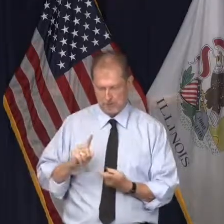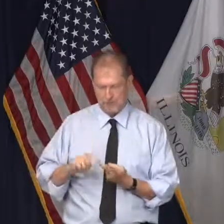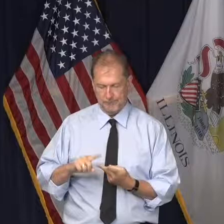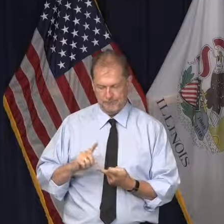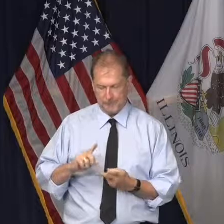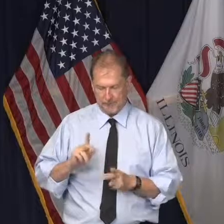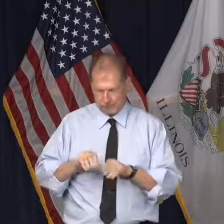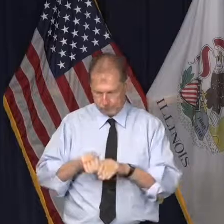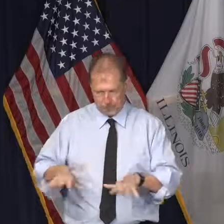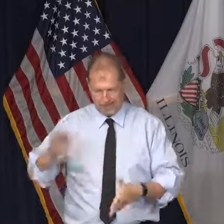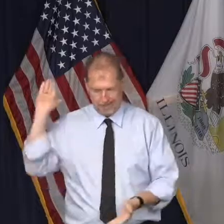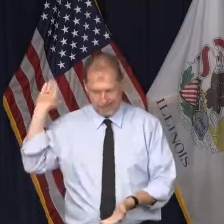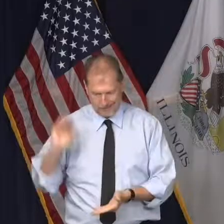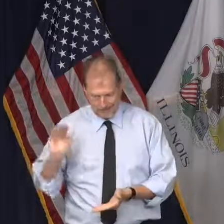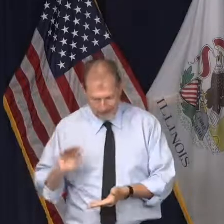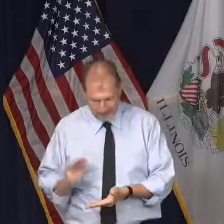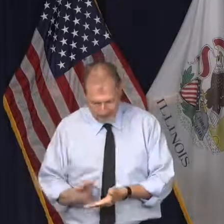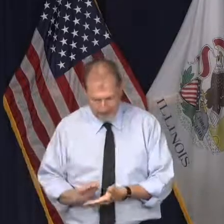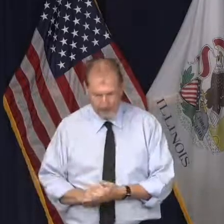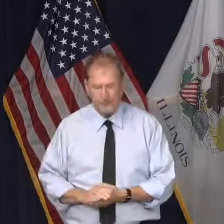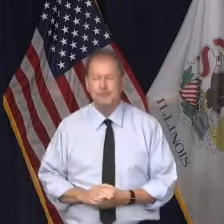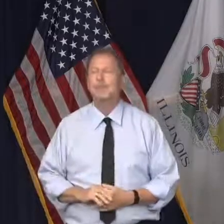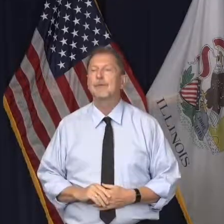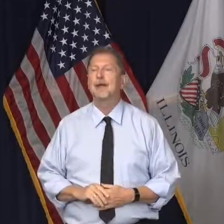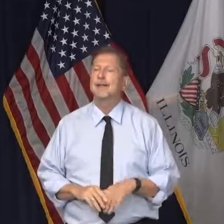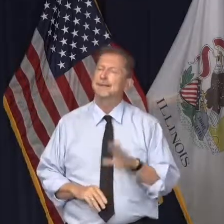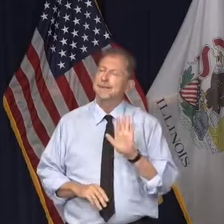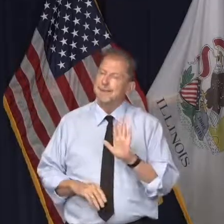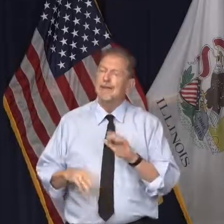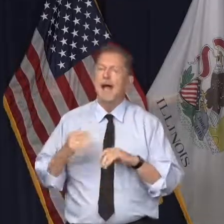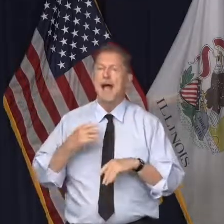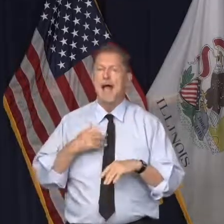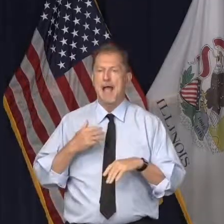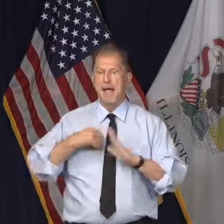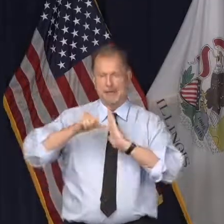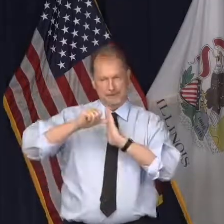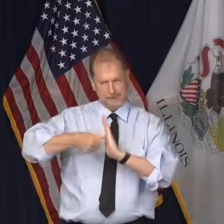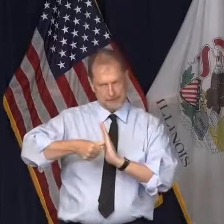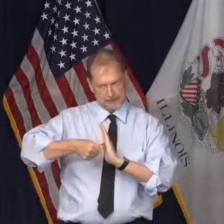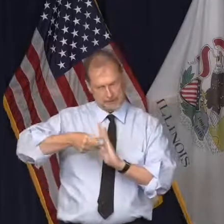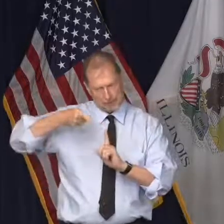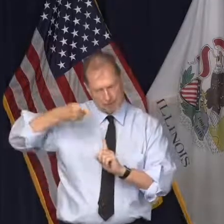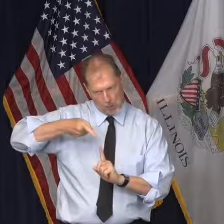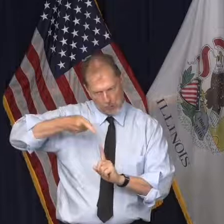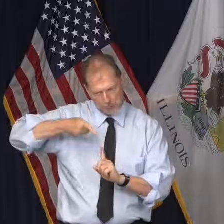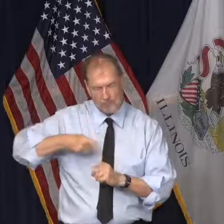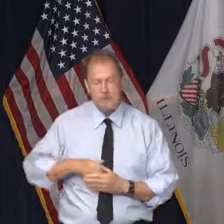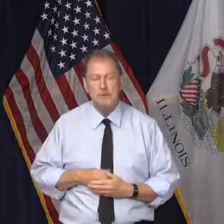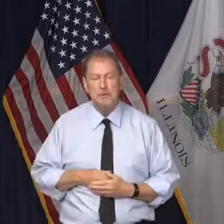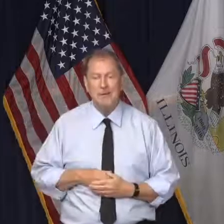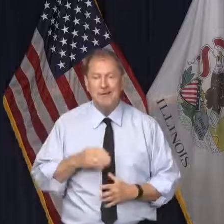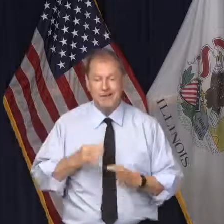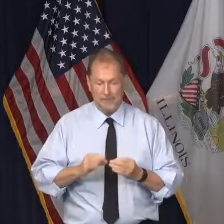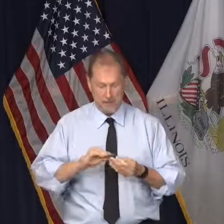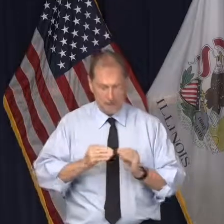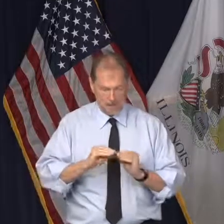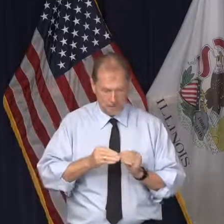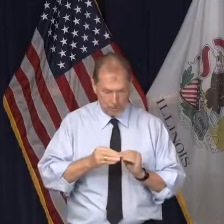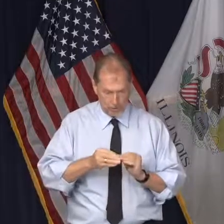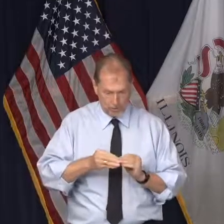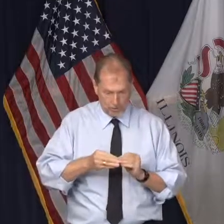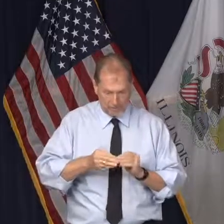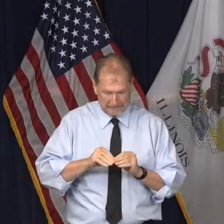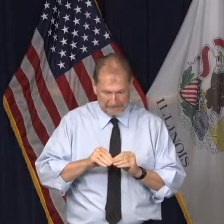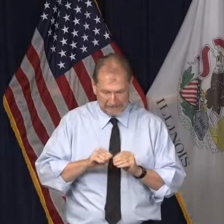have an increase. Because here's the thing I want everybody to pay attention to. When the numbers start to go up, even if people say, well,